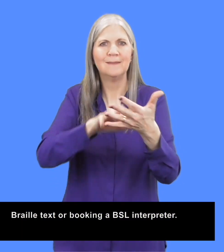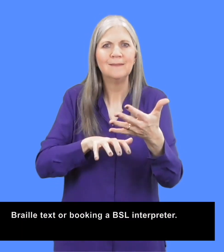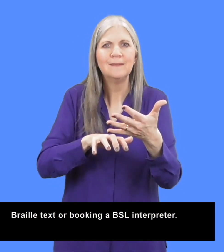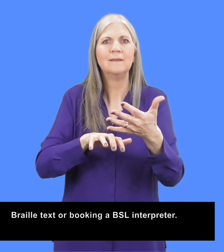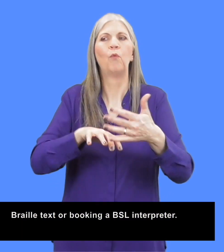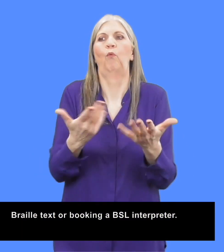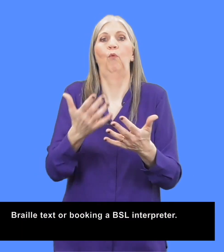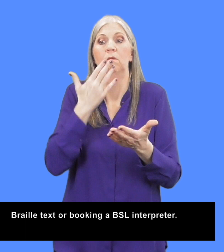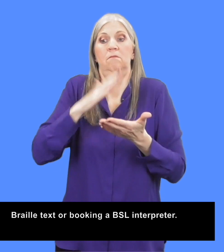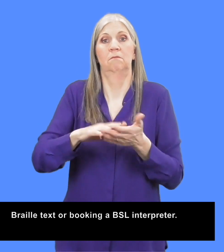BSL interpreter.